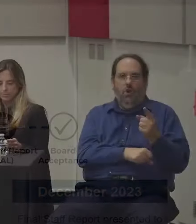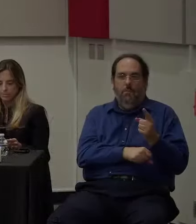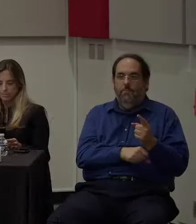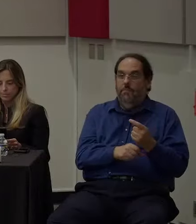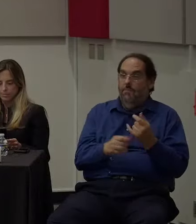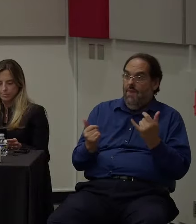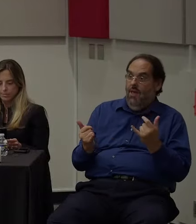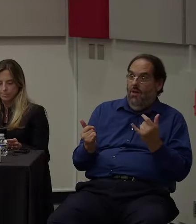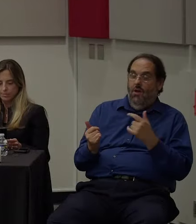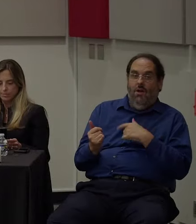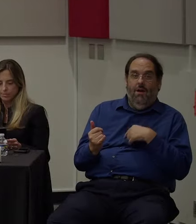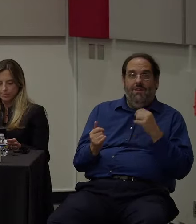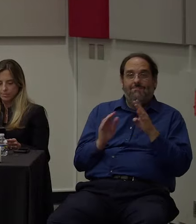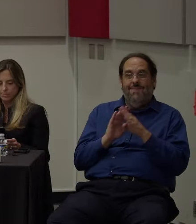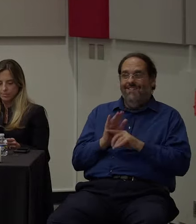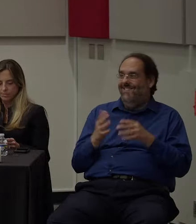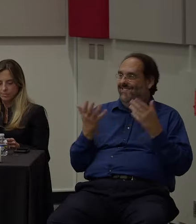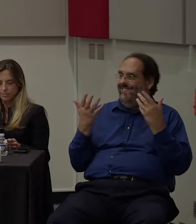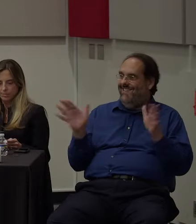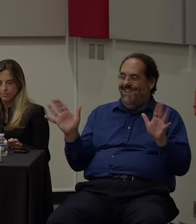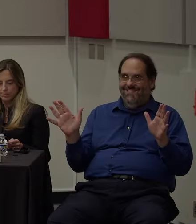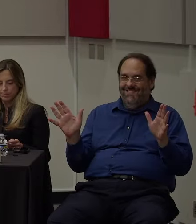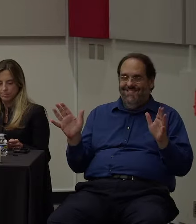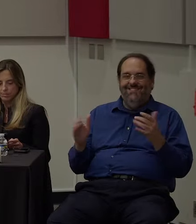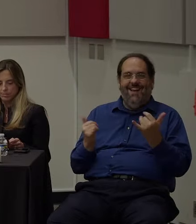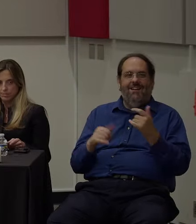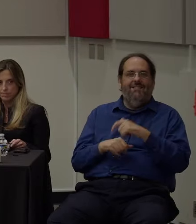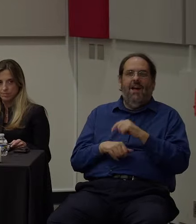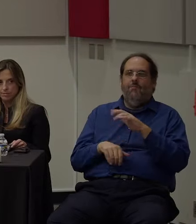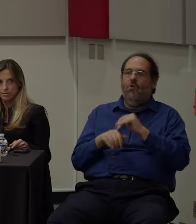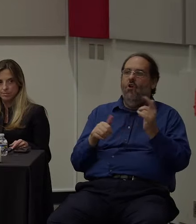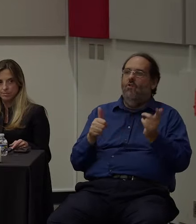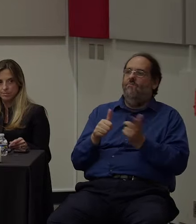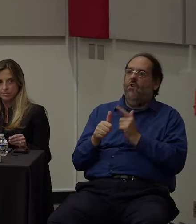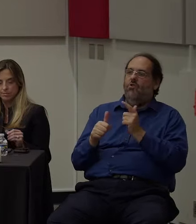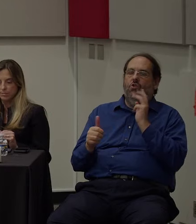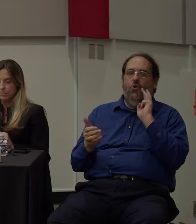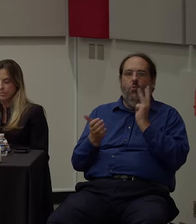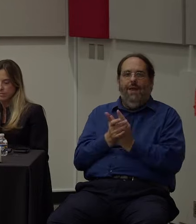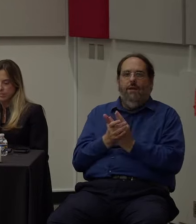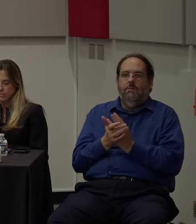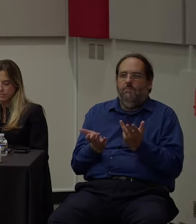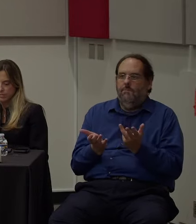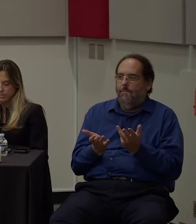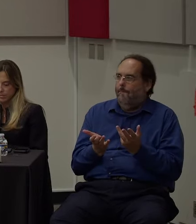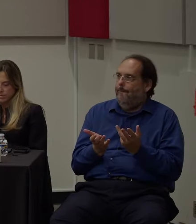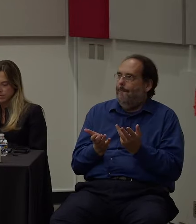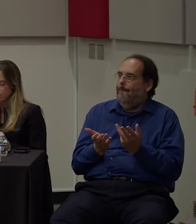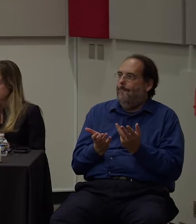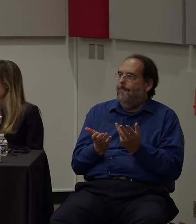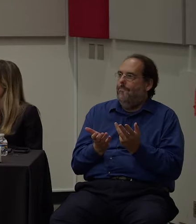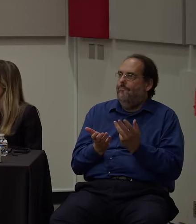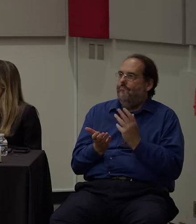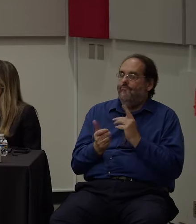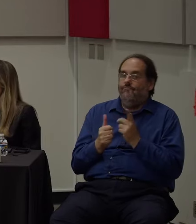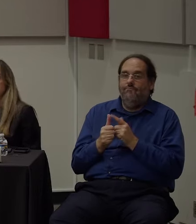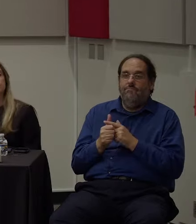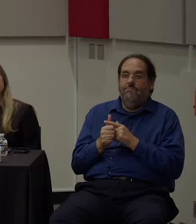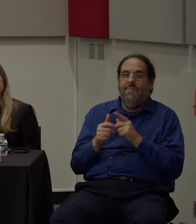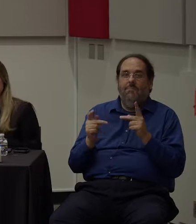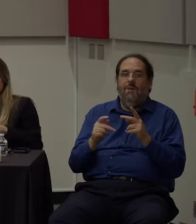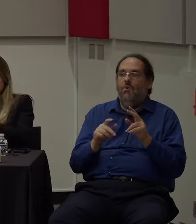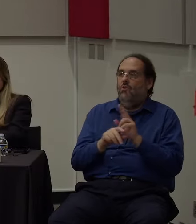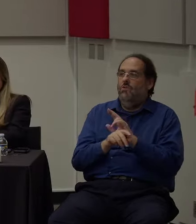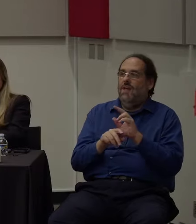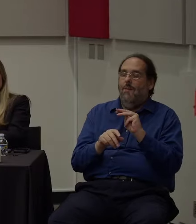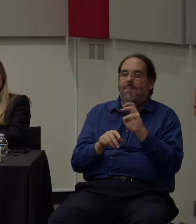So now that we have all that background out of the way, it's time to call the first witness. We'll begin with those on